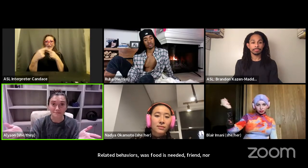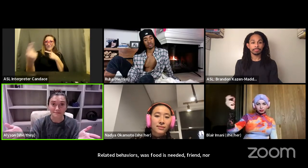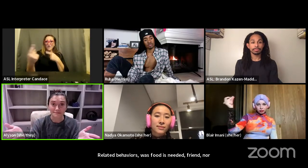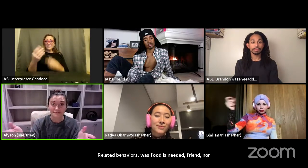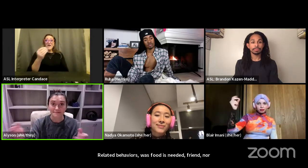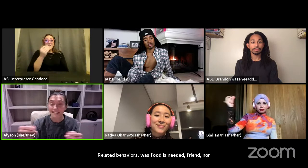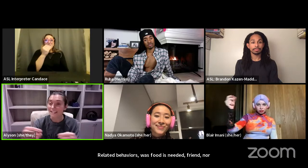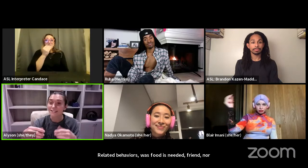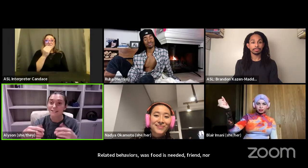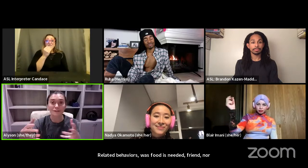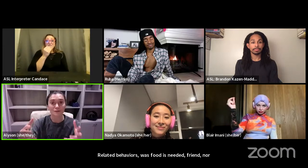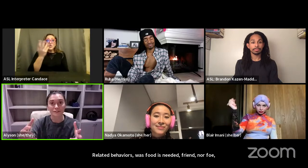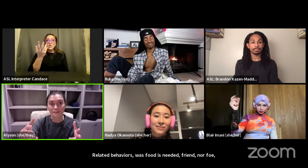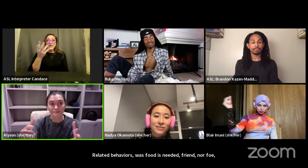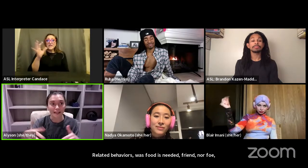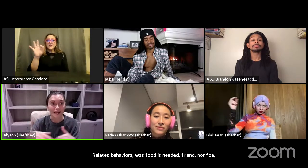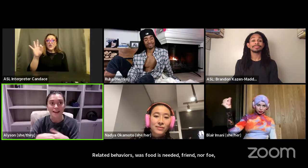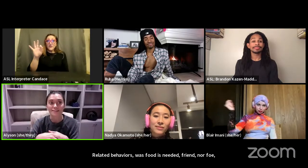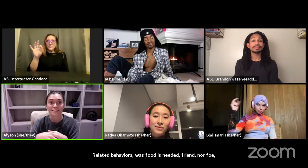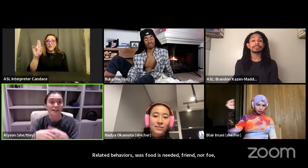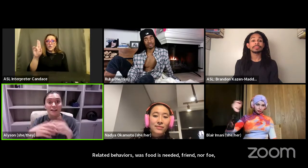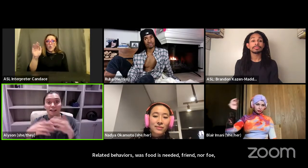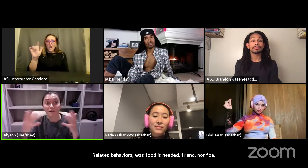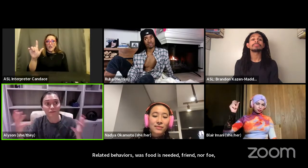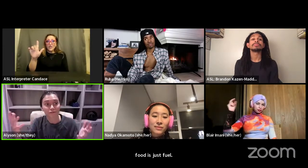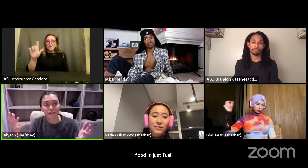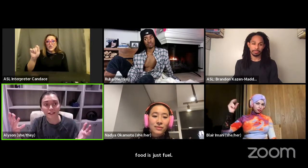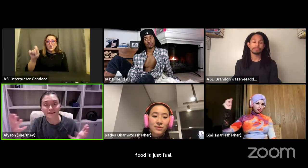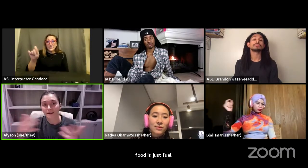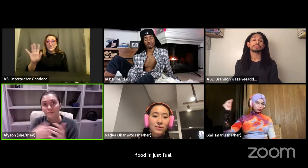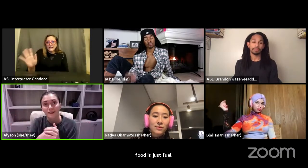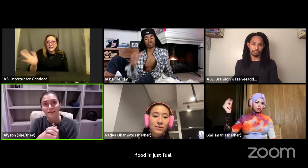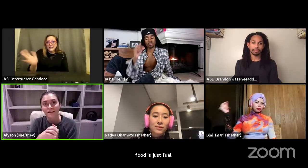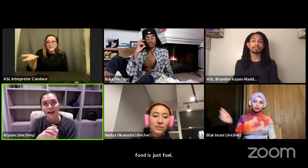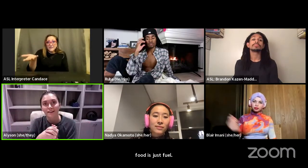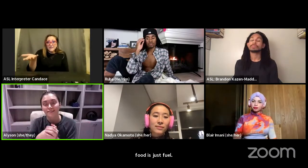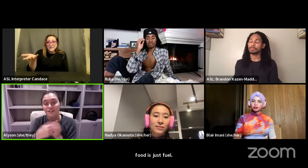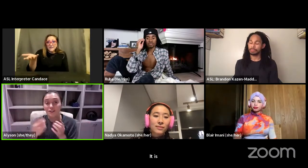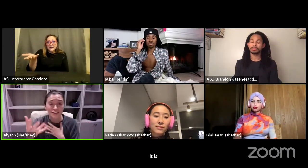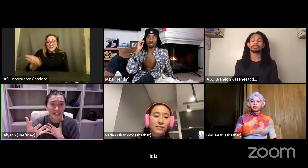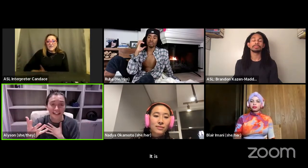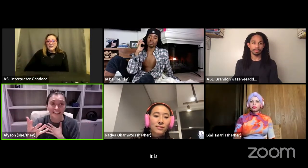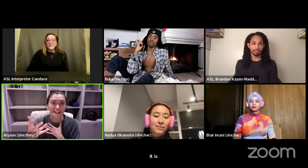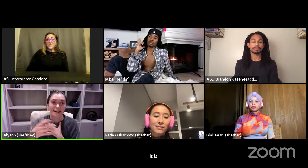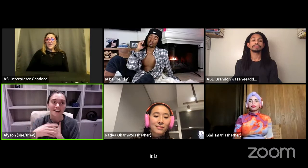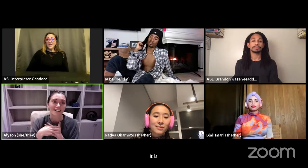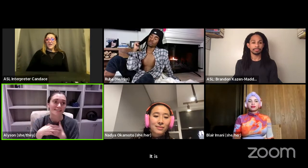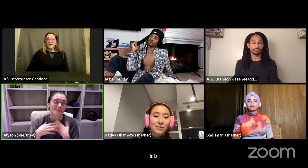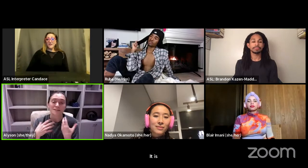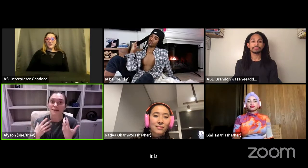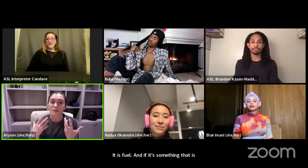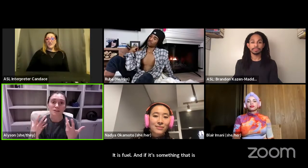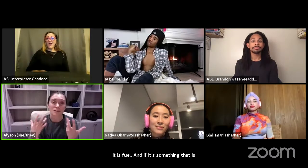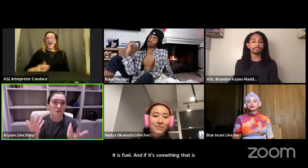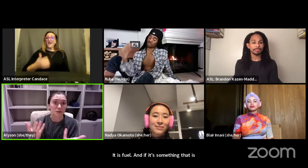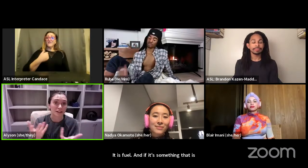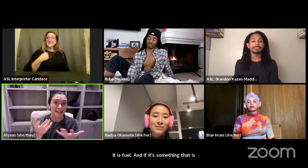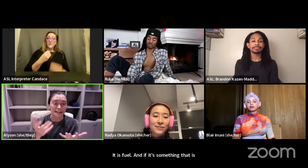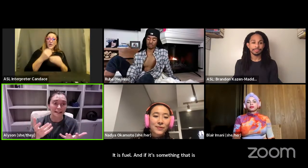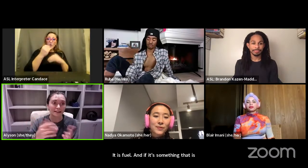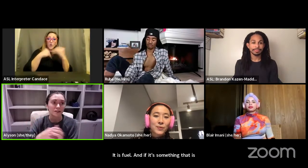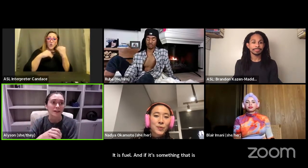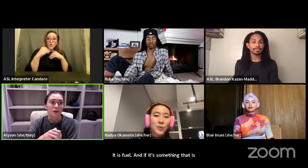fuel. It is fuel. And if it's something that is nourishing, it's something that you